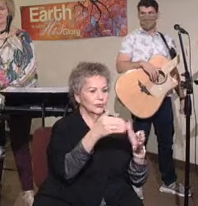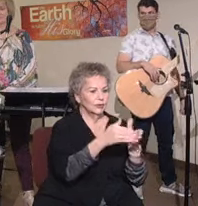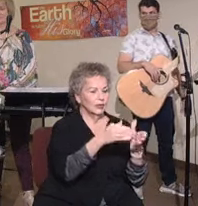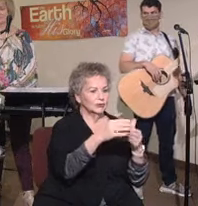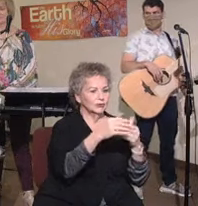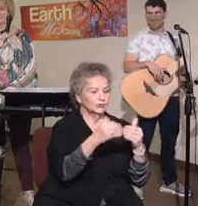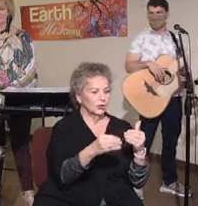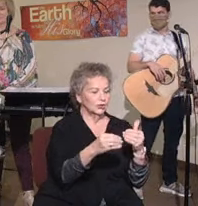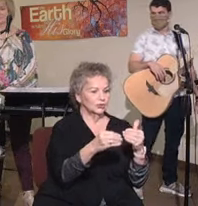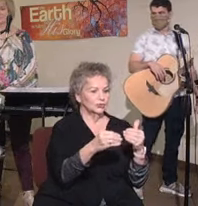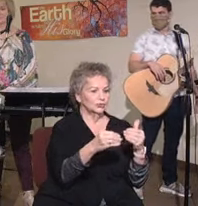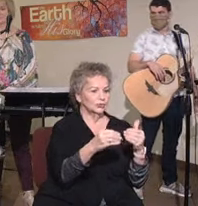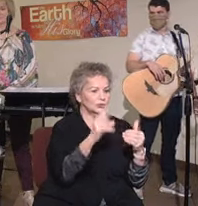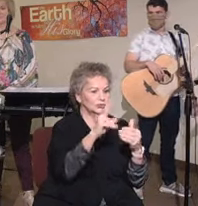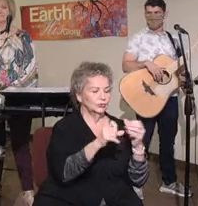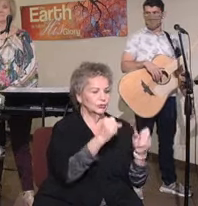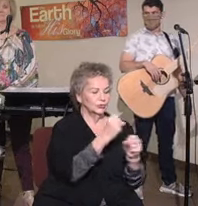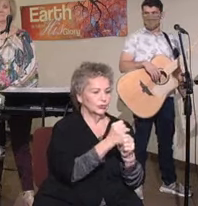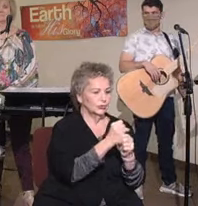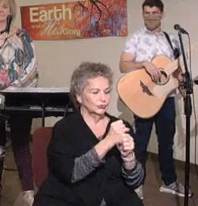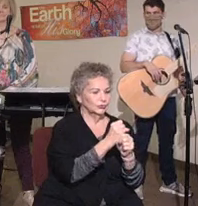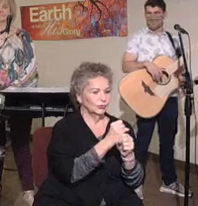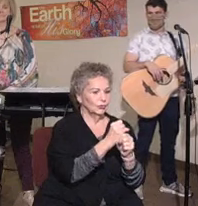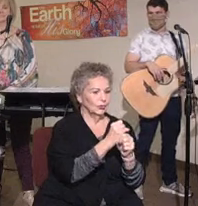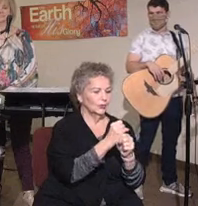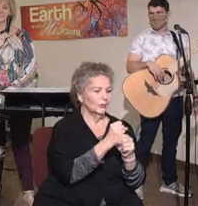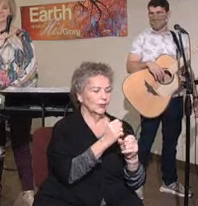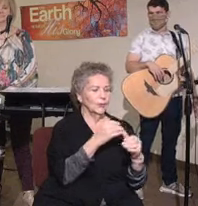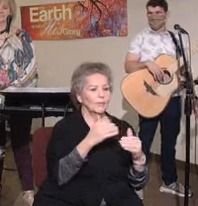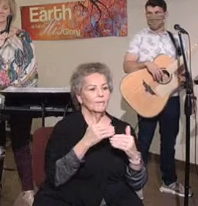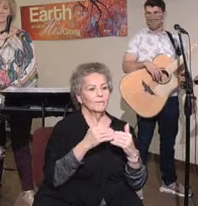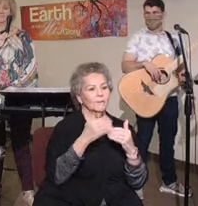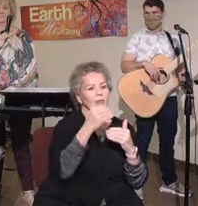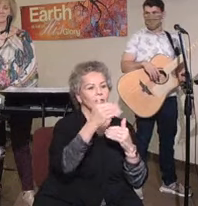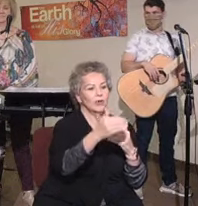We far surpassed a $500,000 months ago.